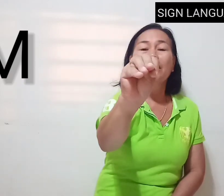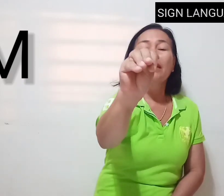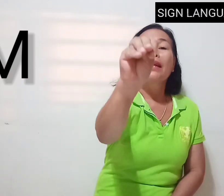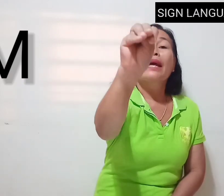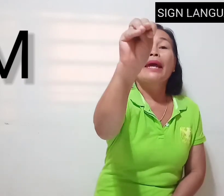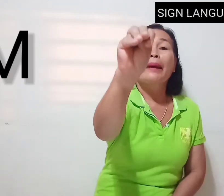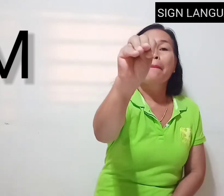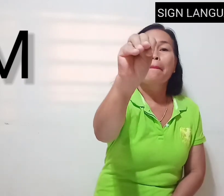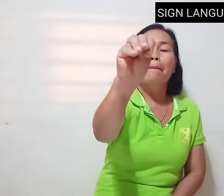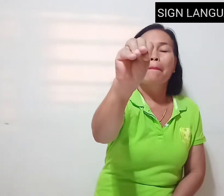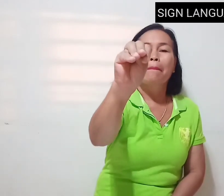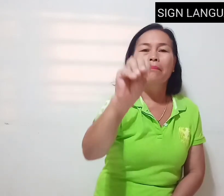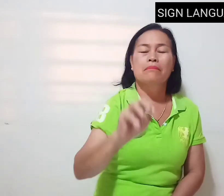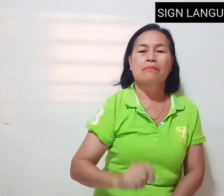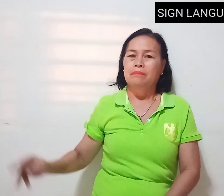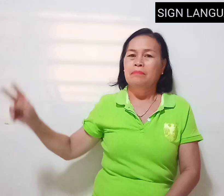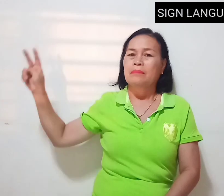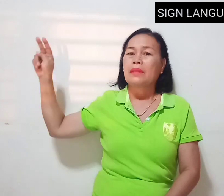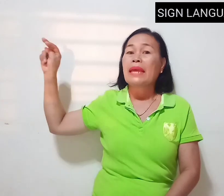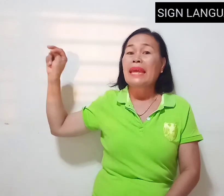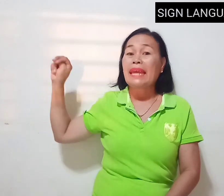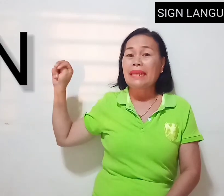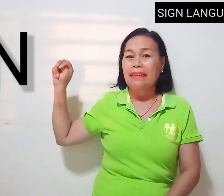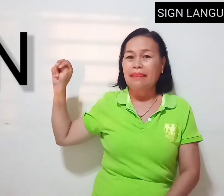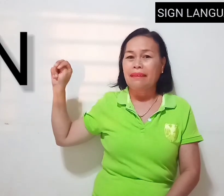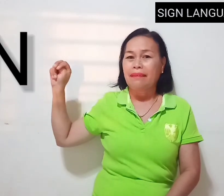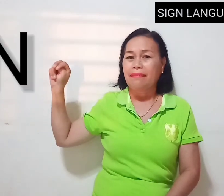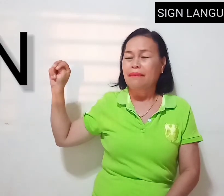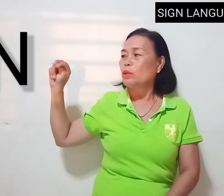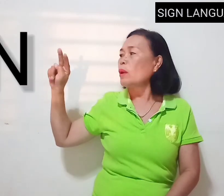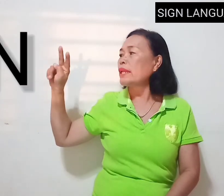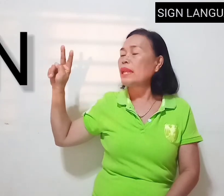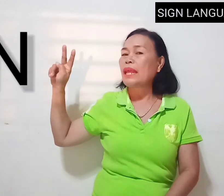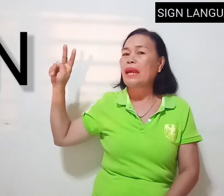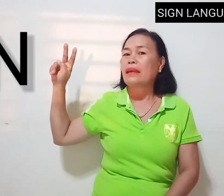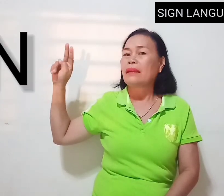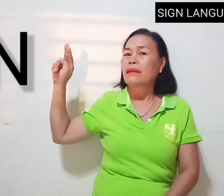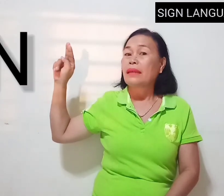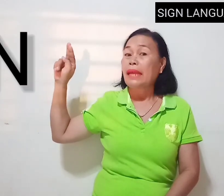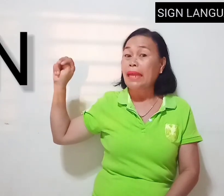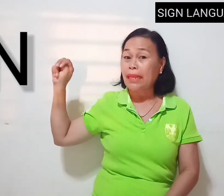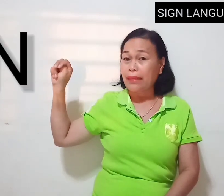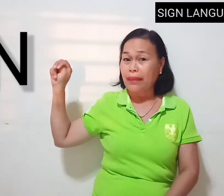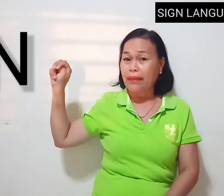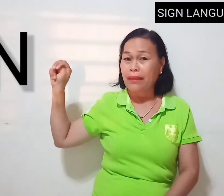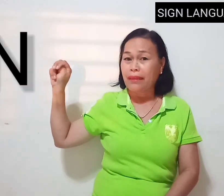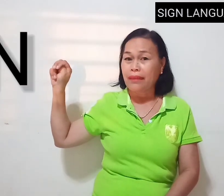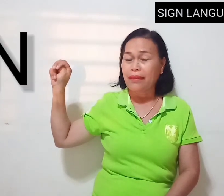Letter M. N. Duha na lang. N.